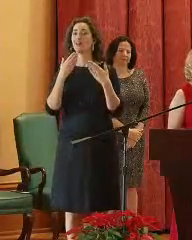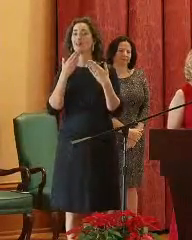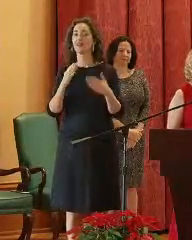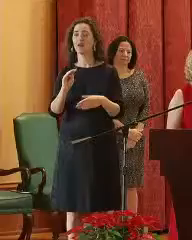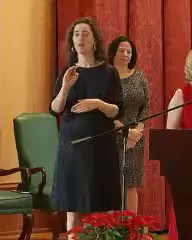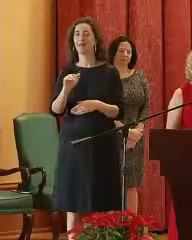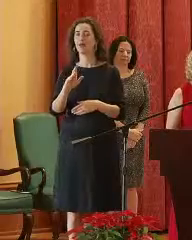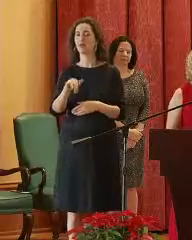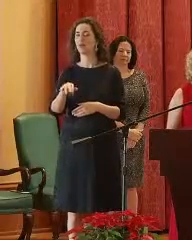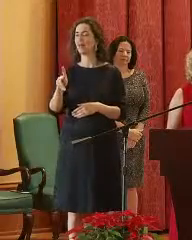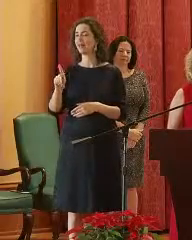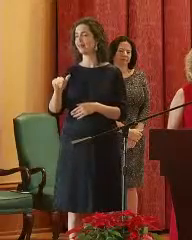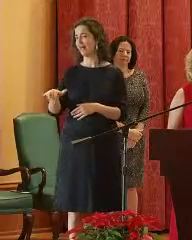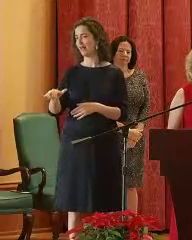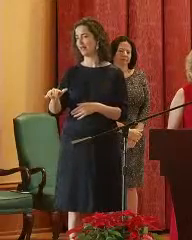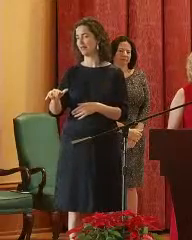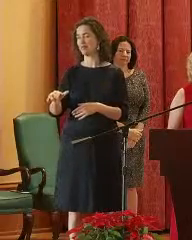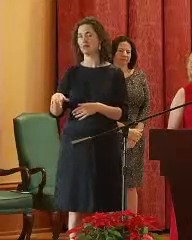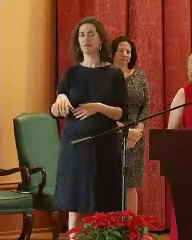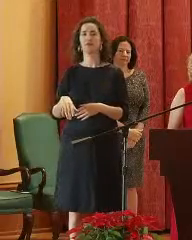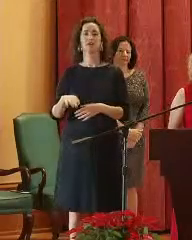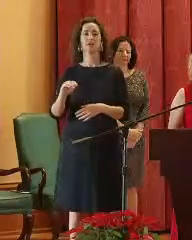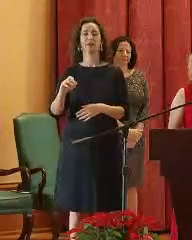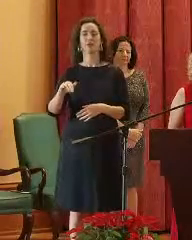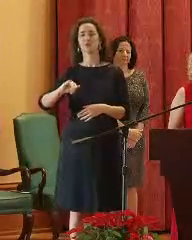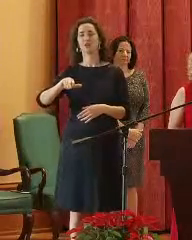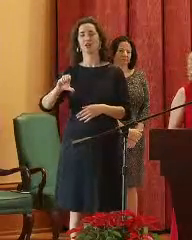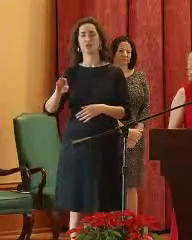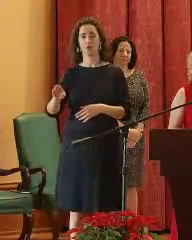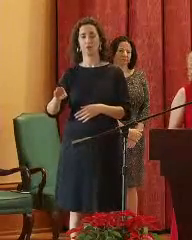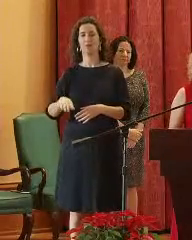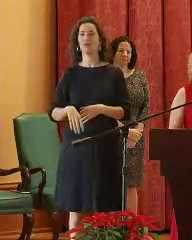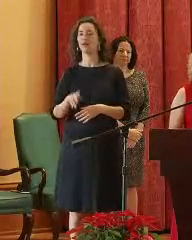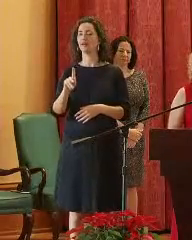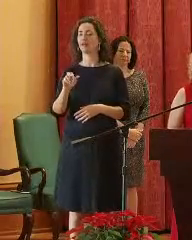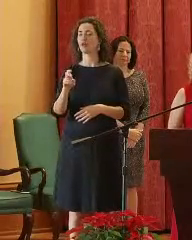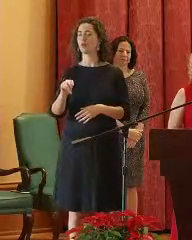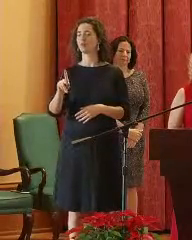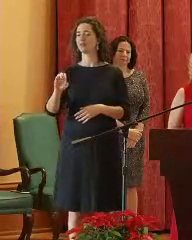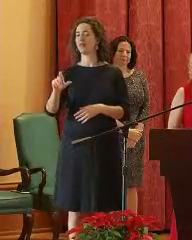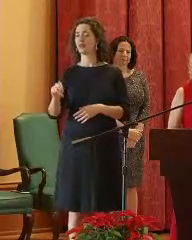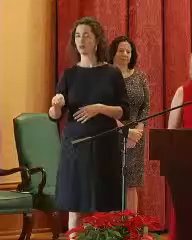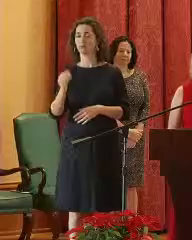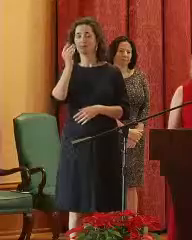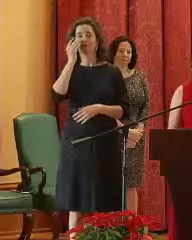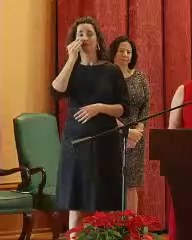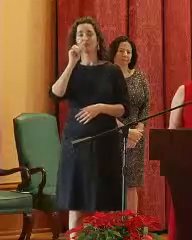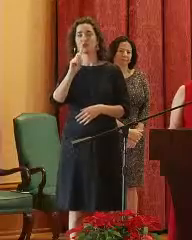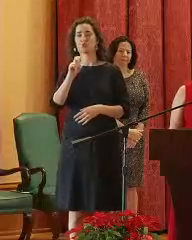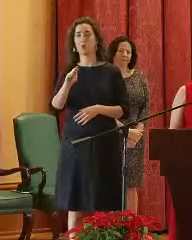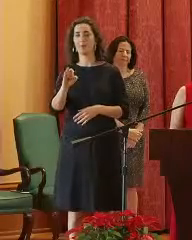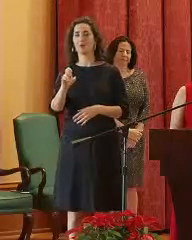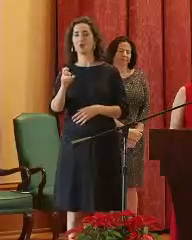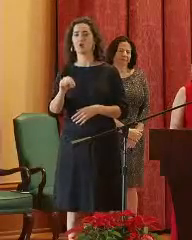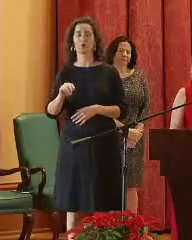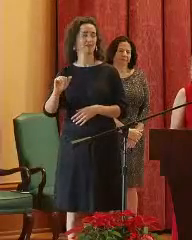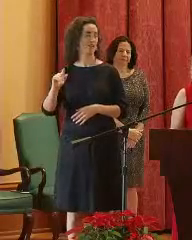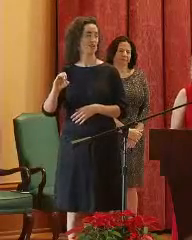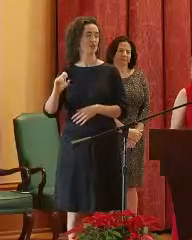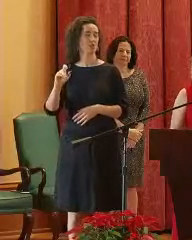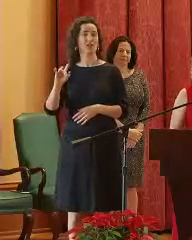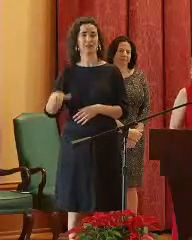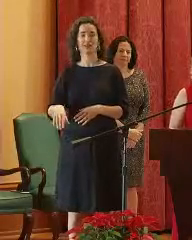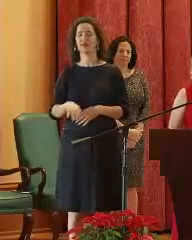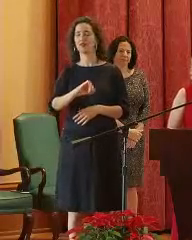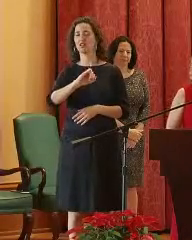Kay, Mary Jacob, Karen Scallon, Sue Bordelon, Angela Shockley, Sharon